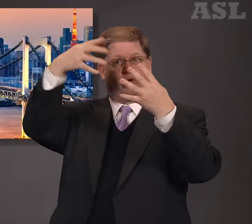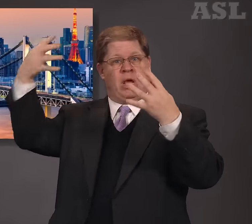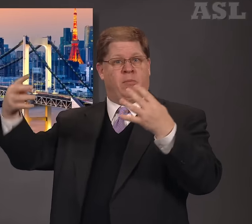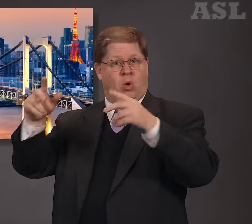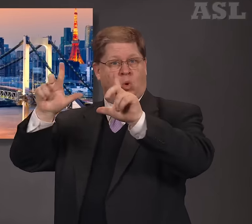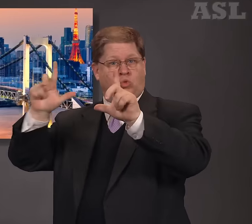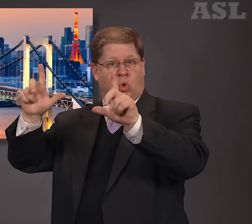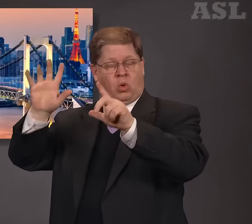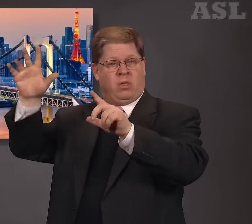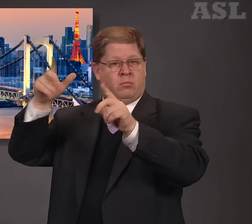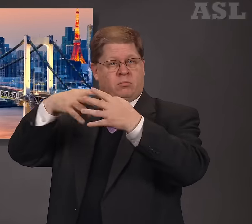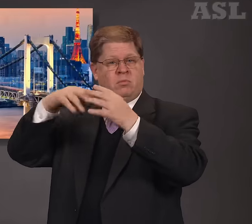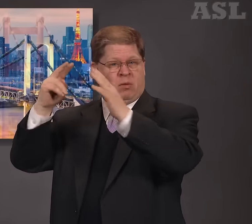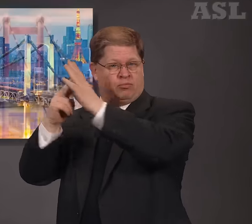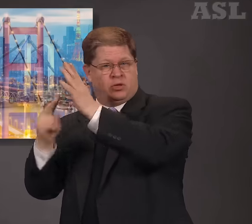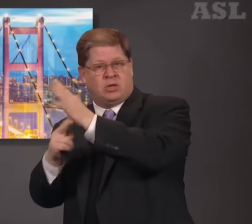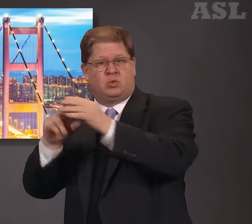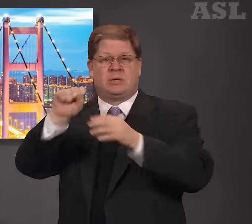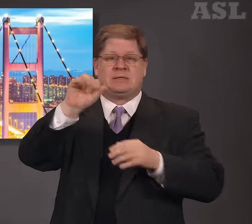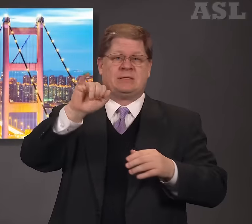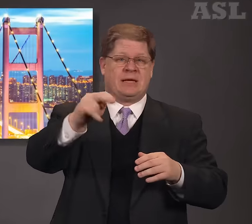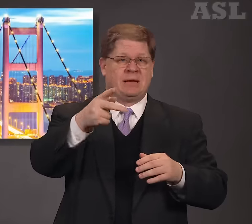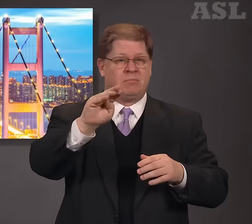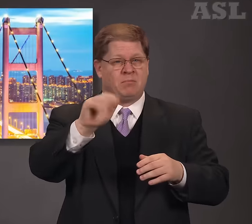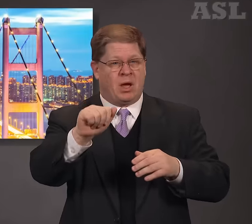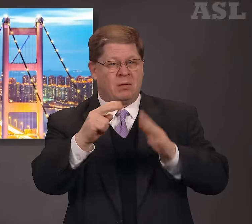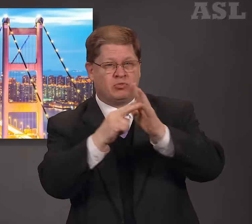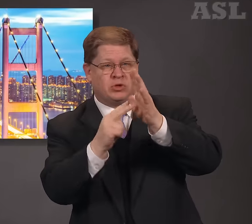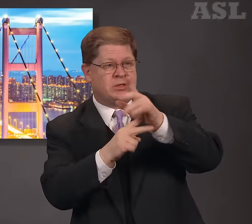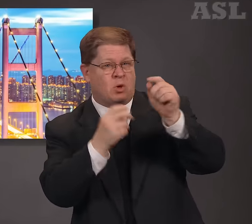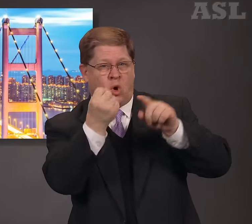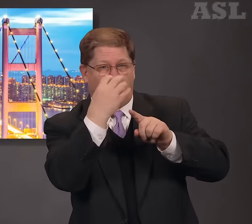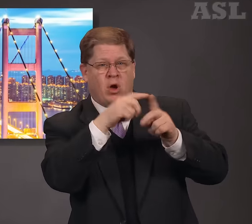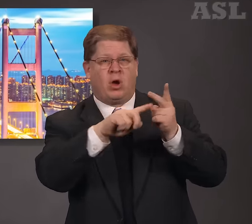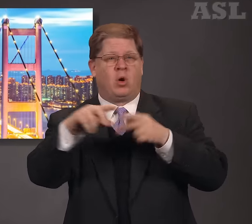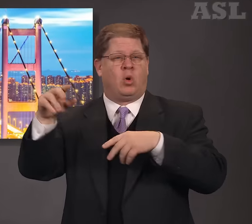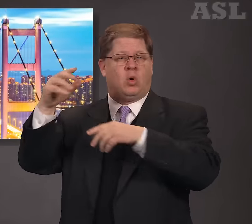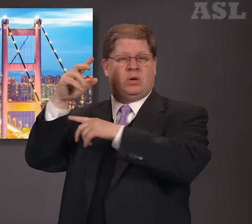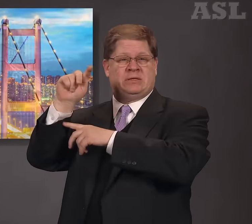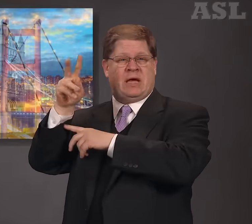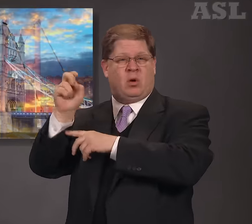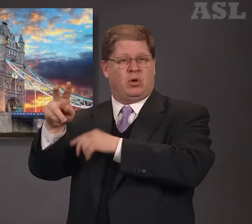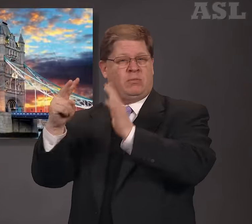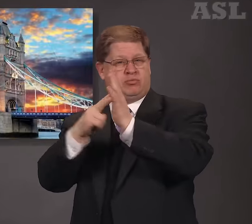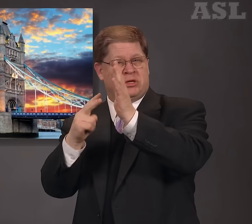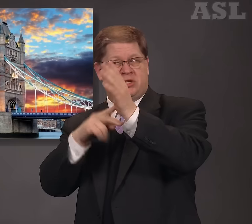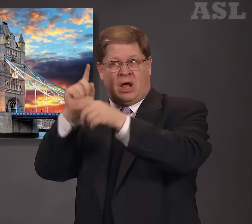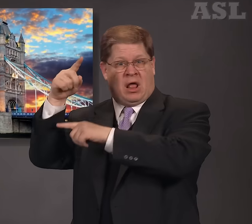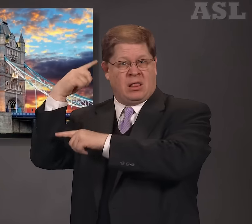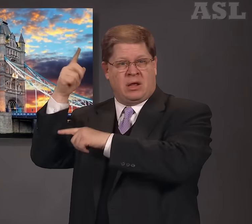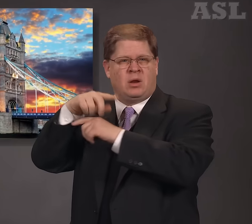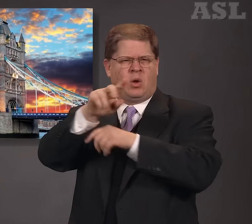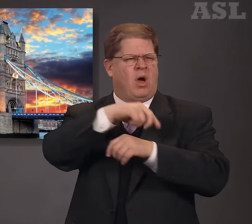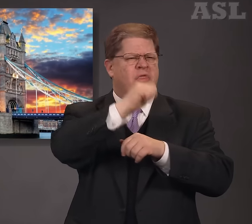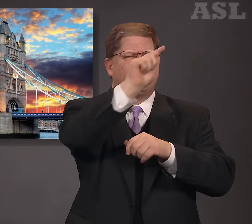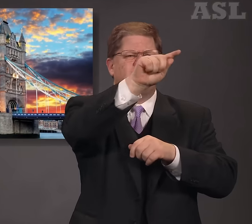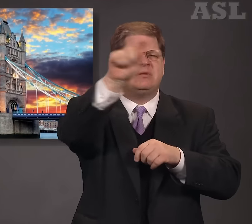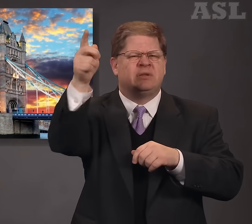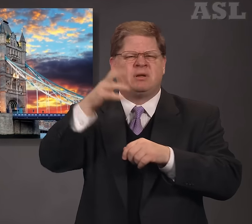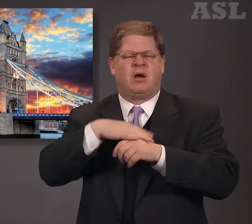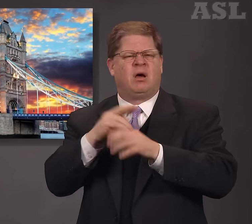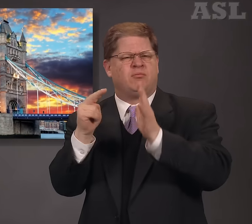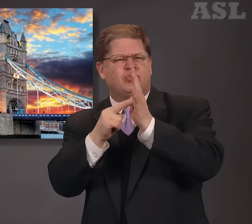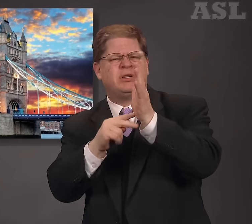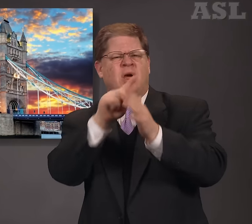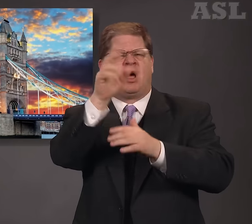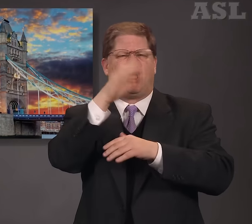Bridge in Tokyo, the Tsing Ma Bridge in Hong Kong, the Tower Bridge in London, or others I have